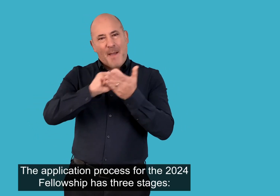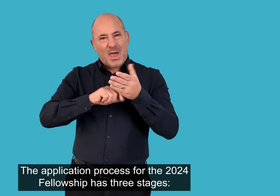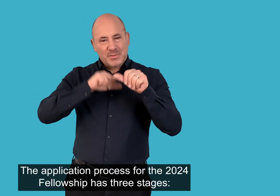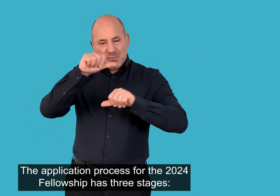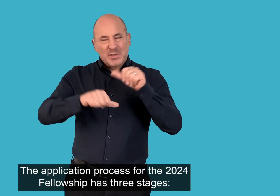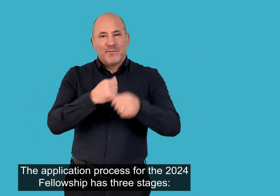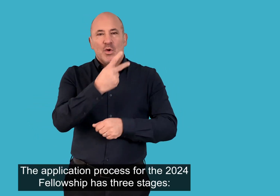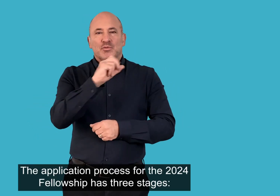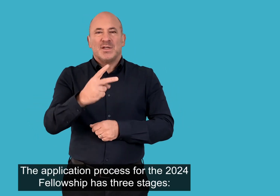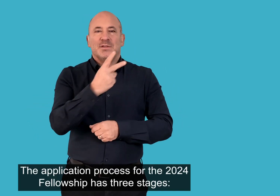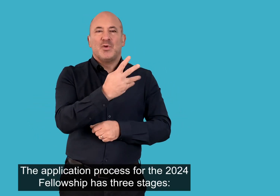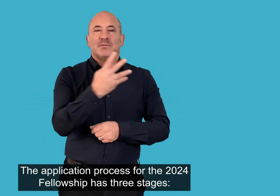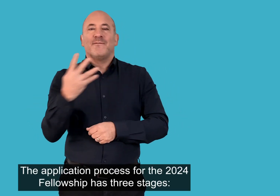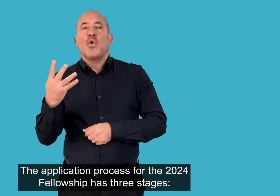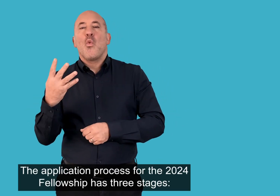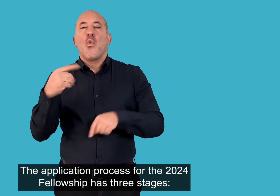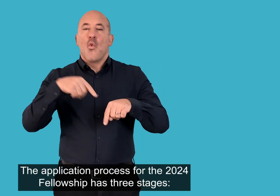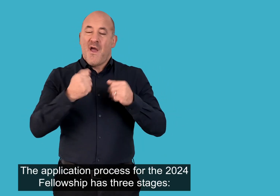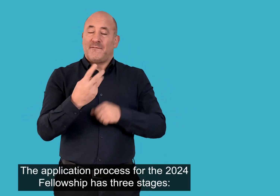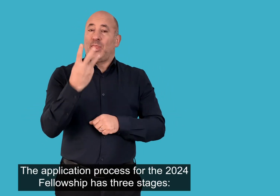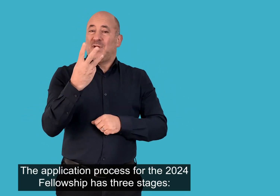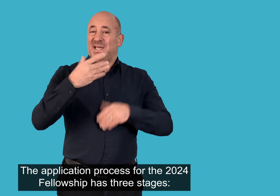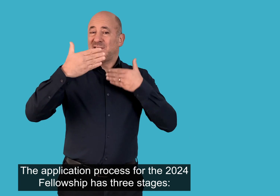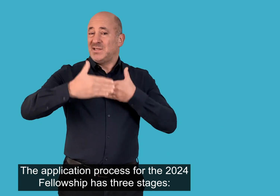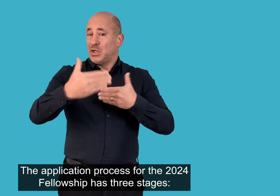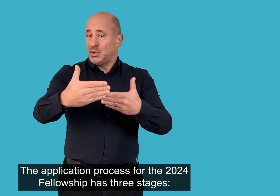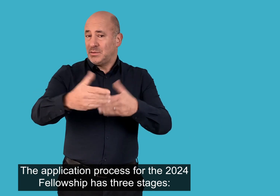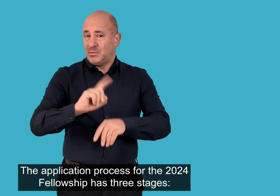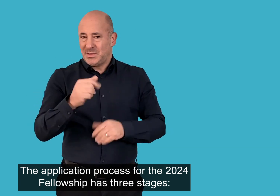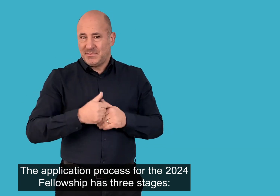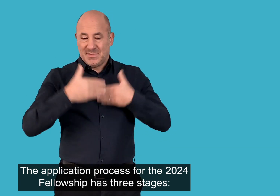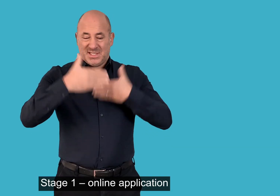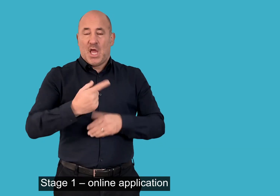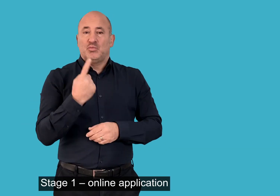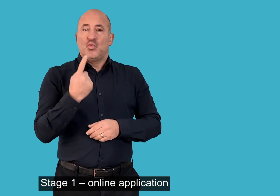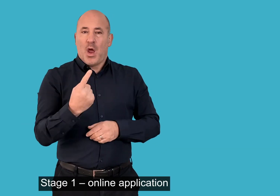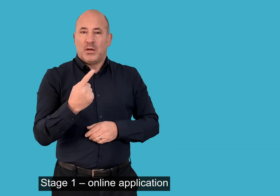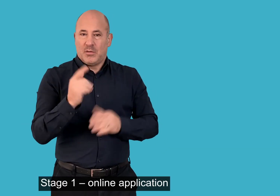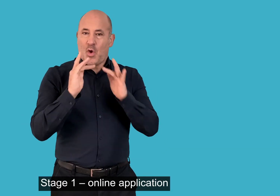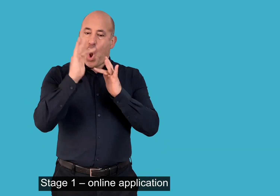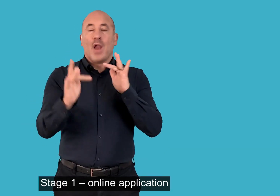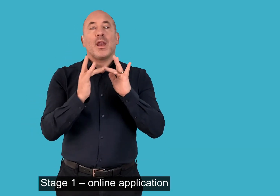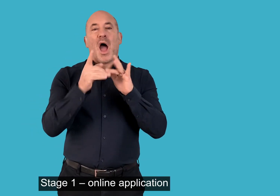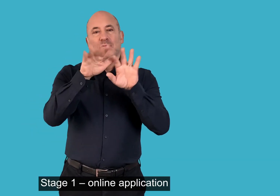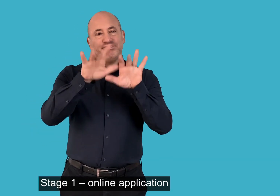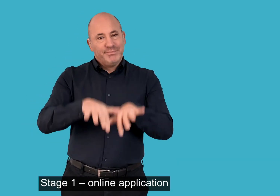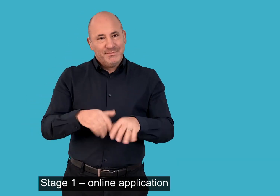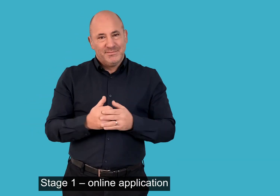The application process for the 2024 fellowship has 3 stages. Stage 1 Online